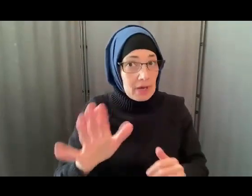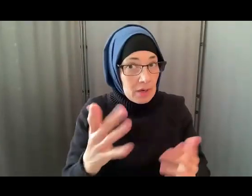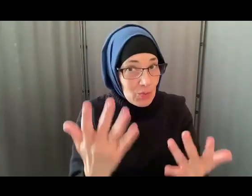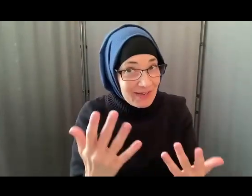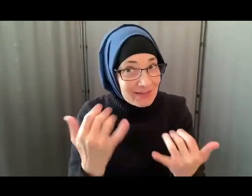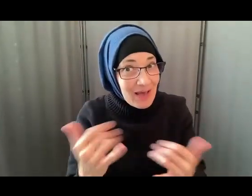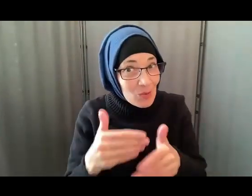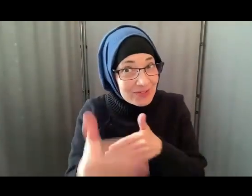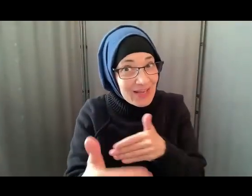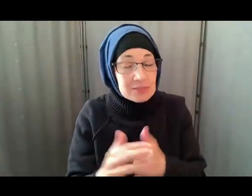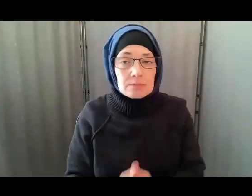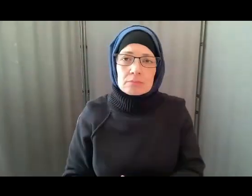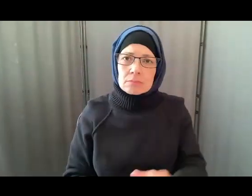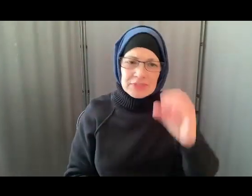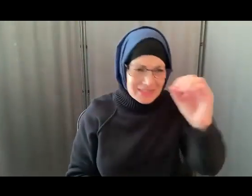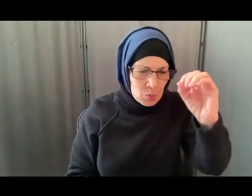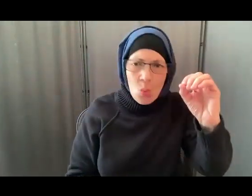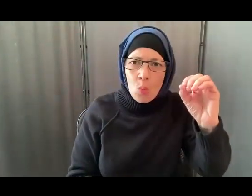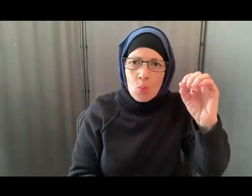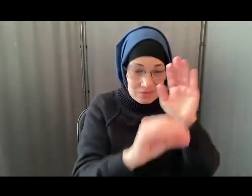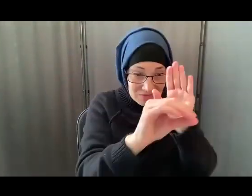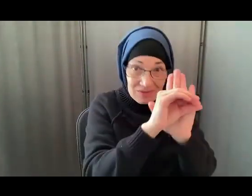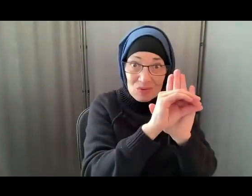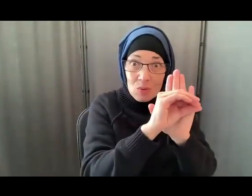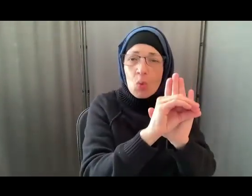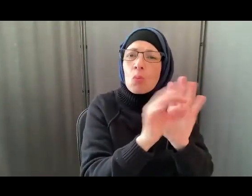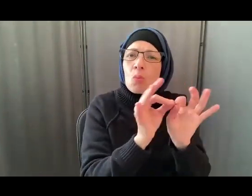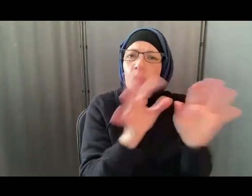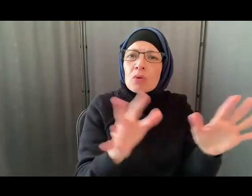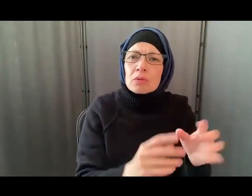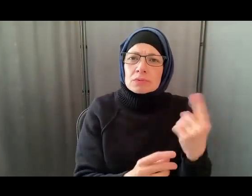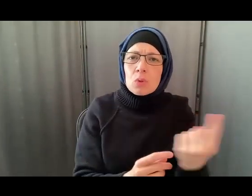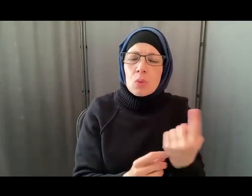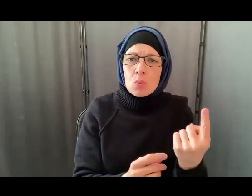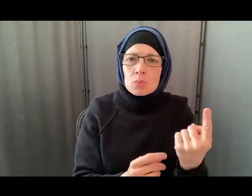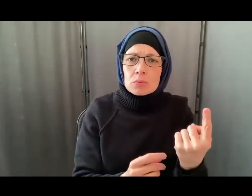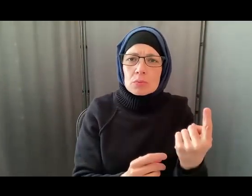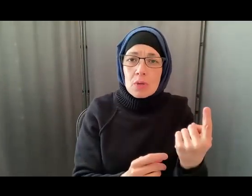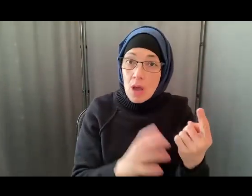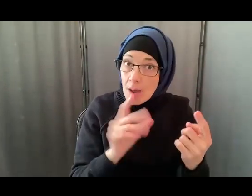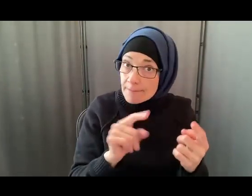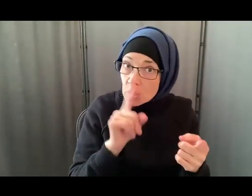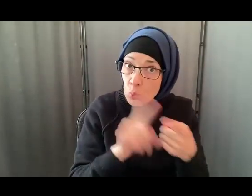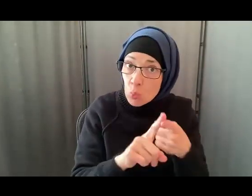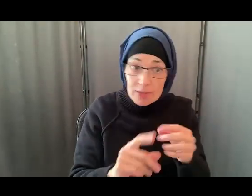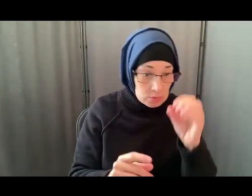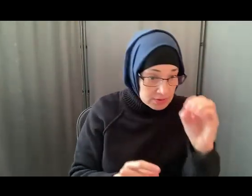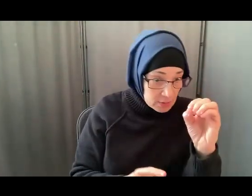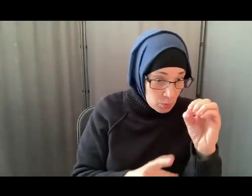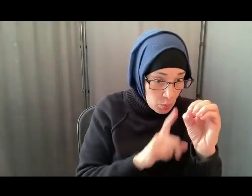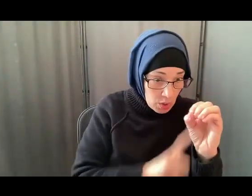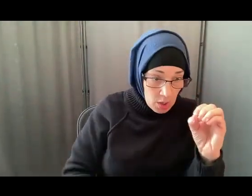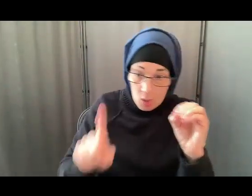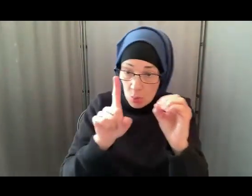Zero is useless by itself. But when you put one next to it, it is